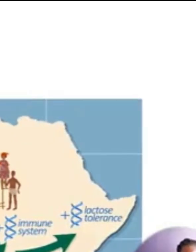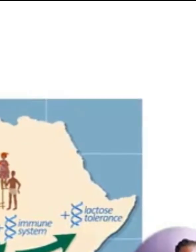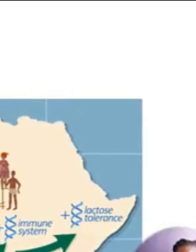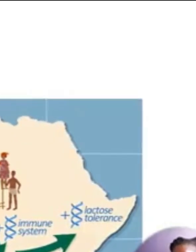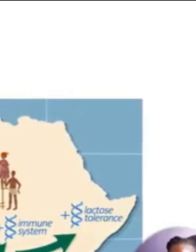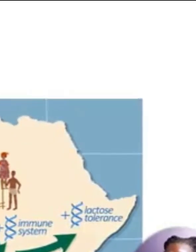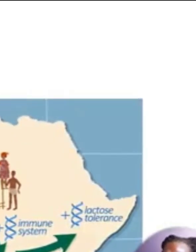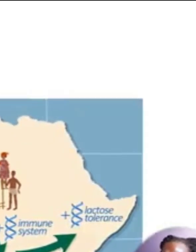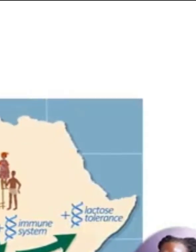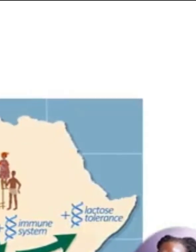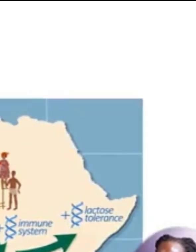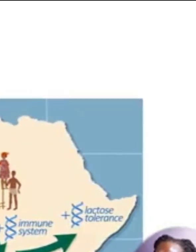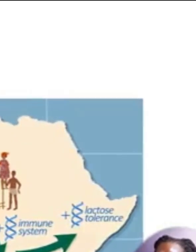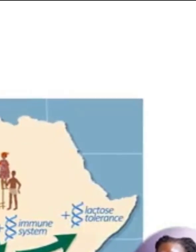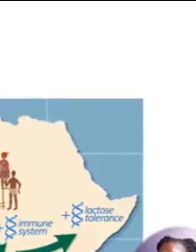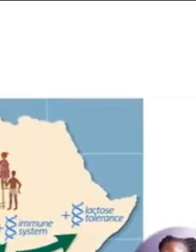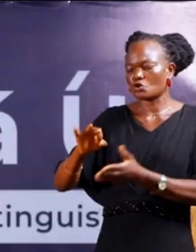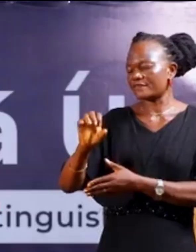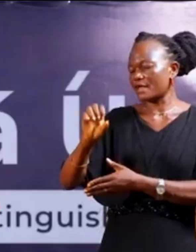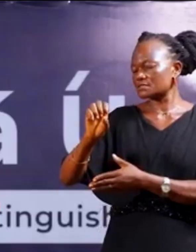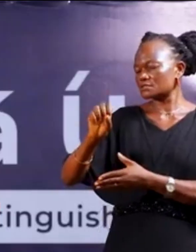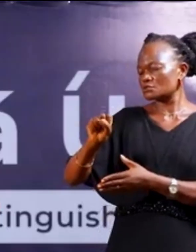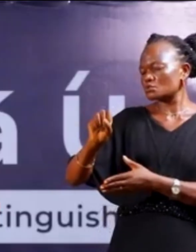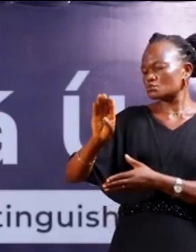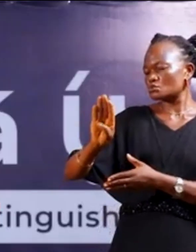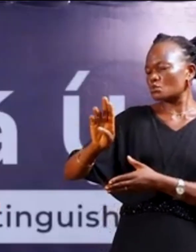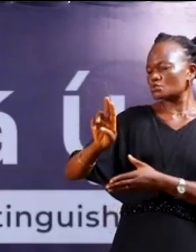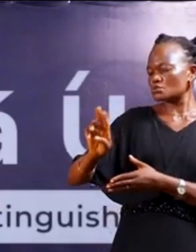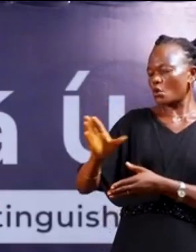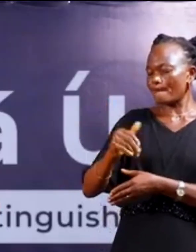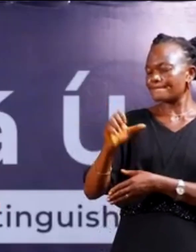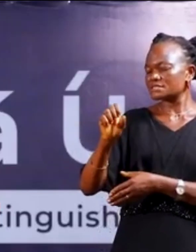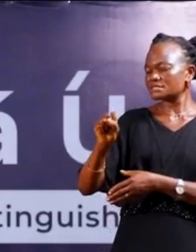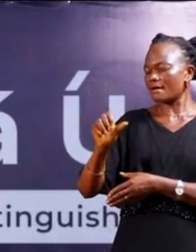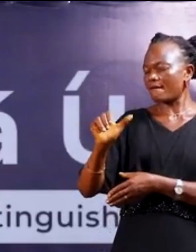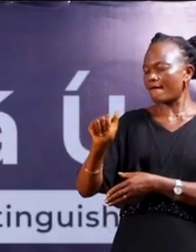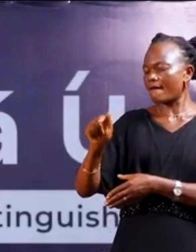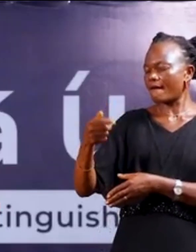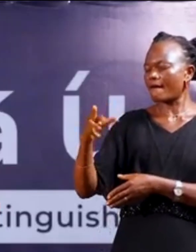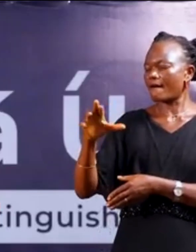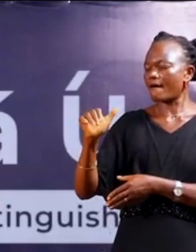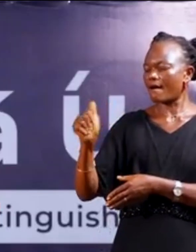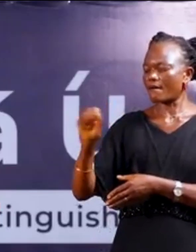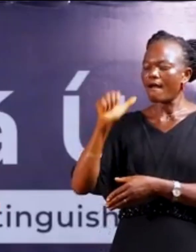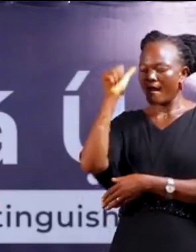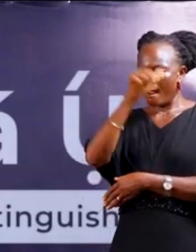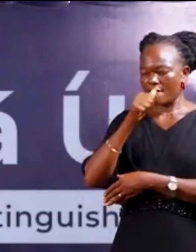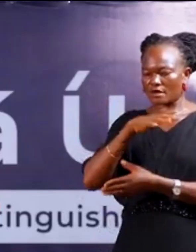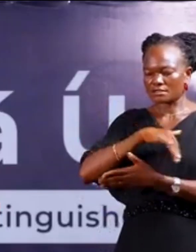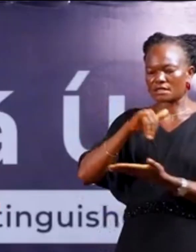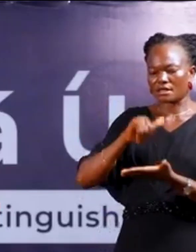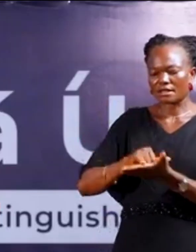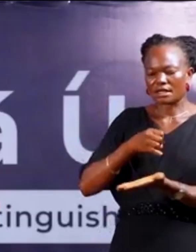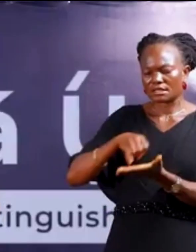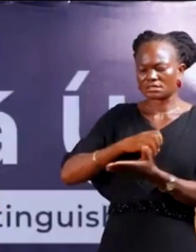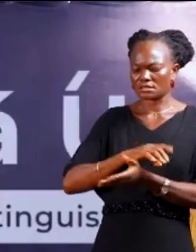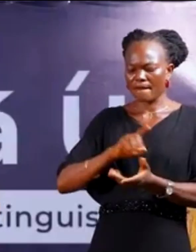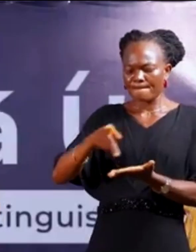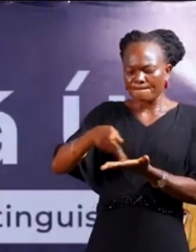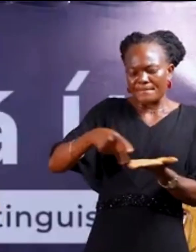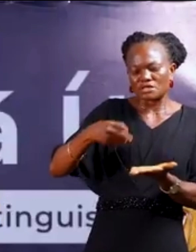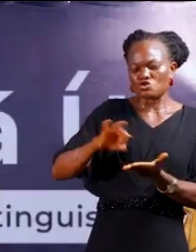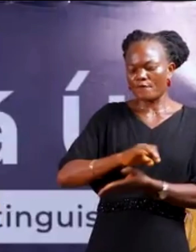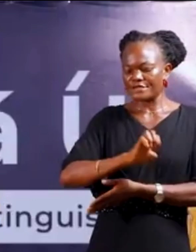today sub-Saharan Africa. And that map shows you the area that is part of eastern Nigeria